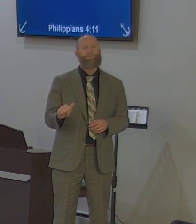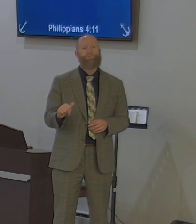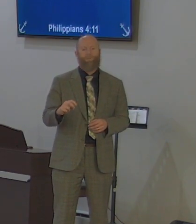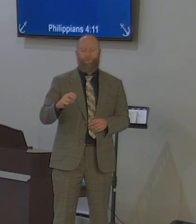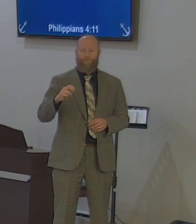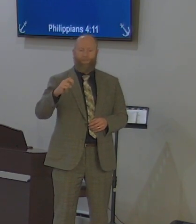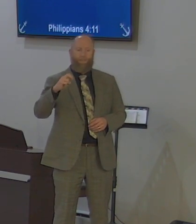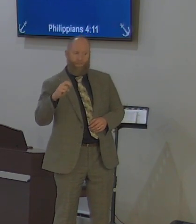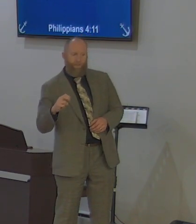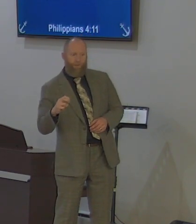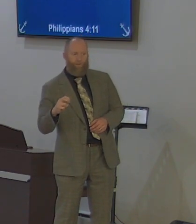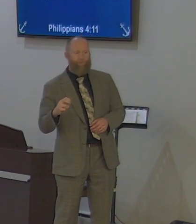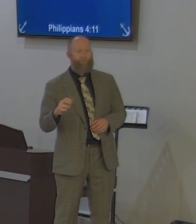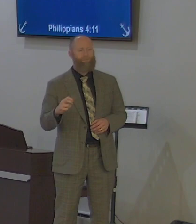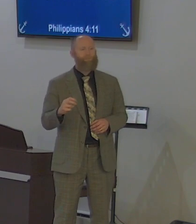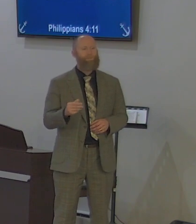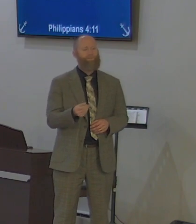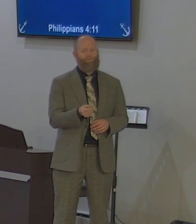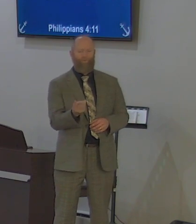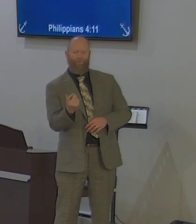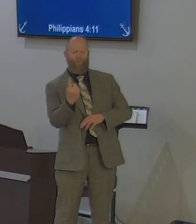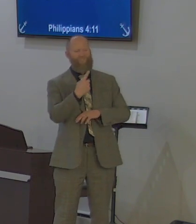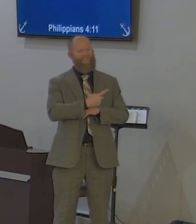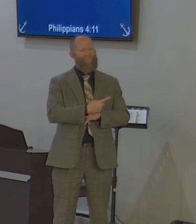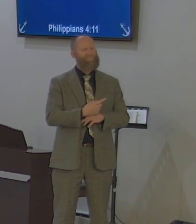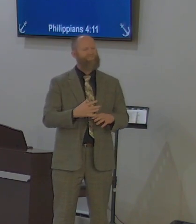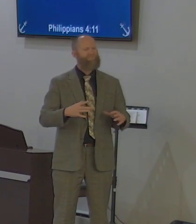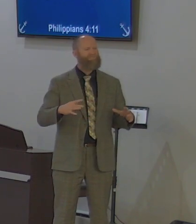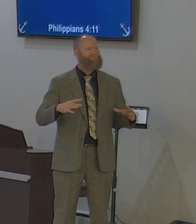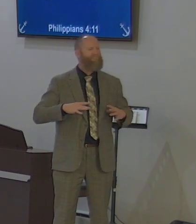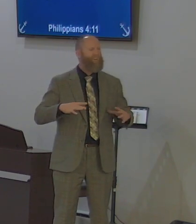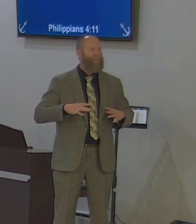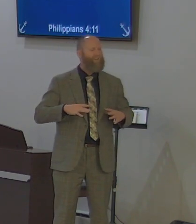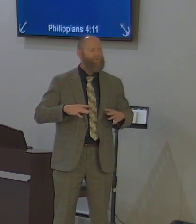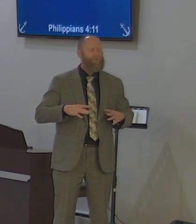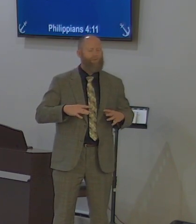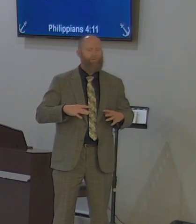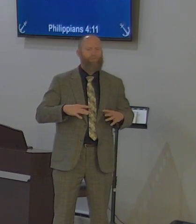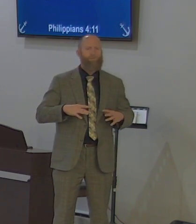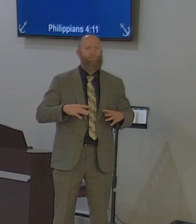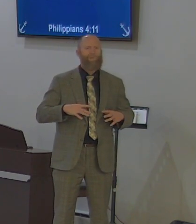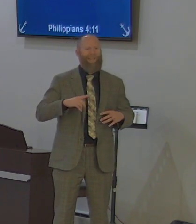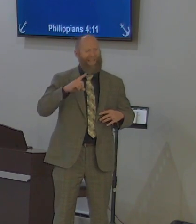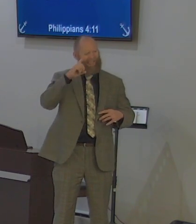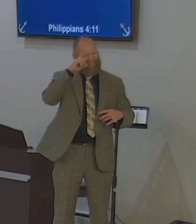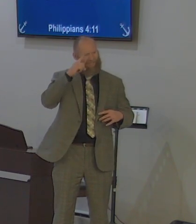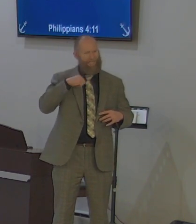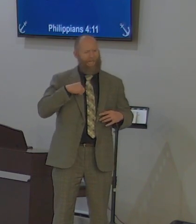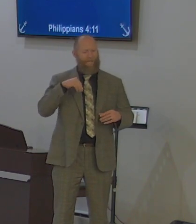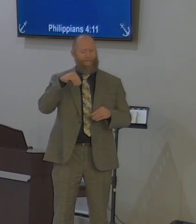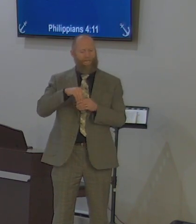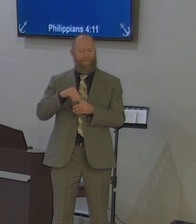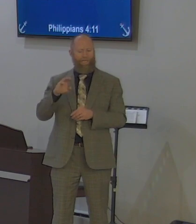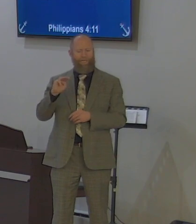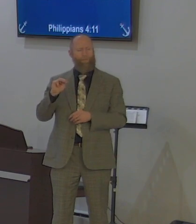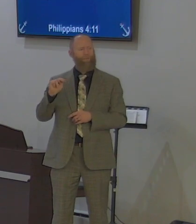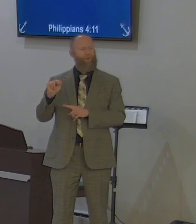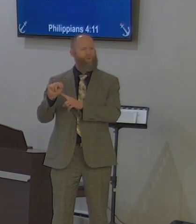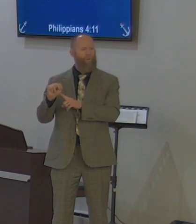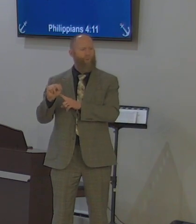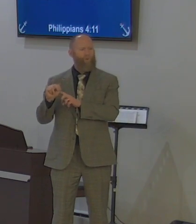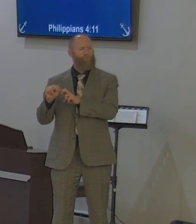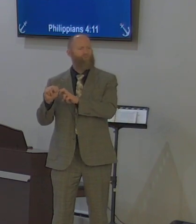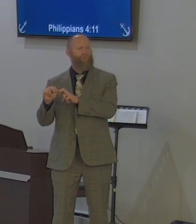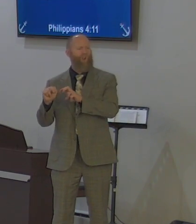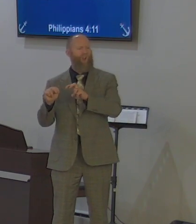And we had a few days of vacation. We were headed from, I don't know, Minnesota to somewhere. And